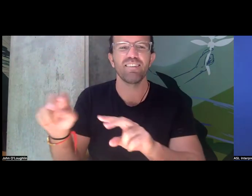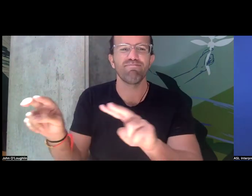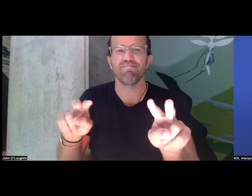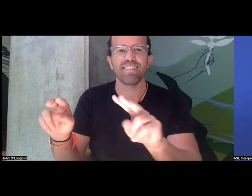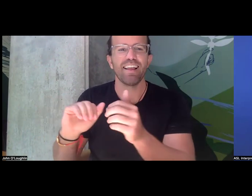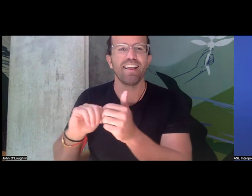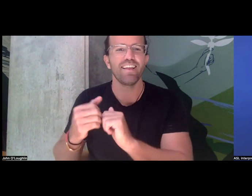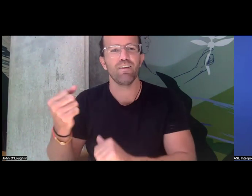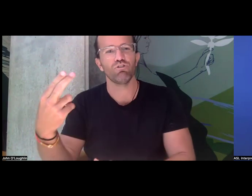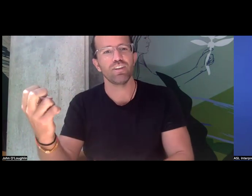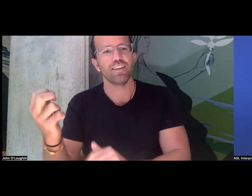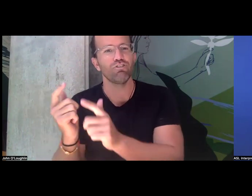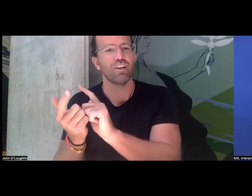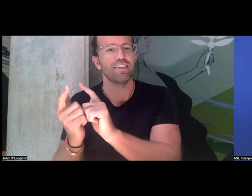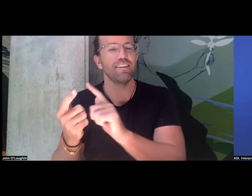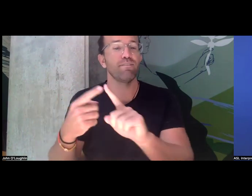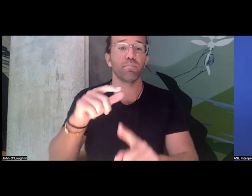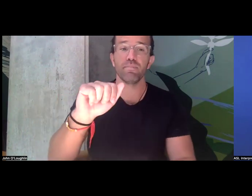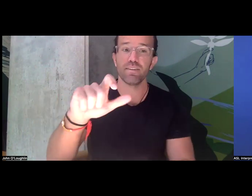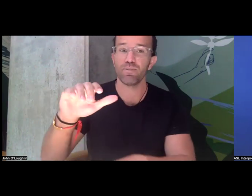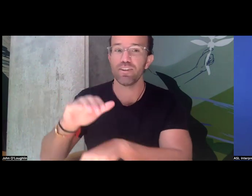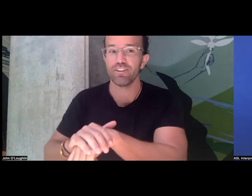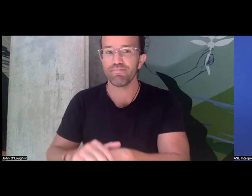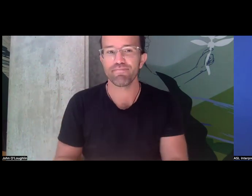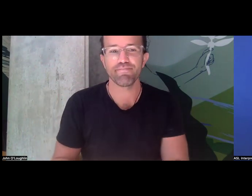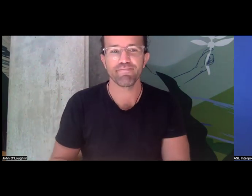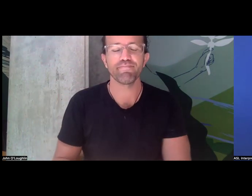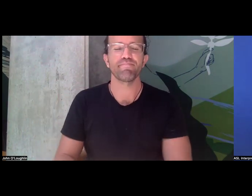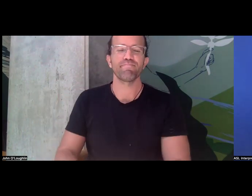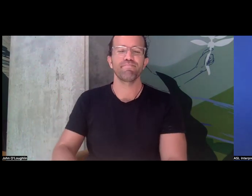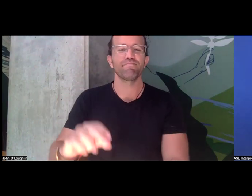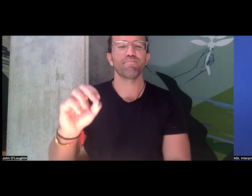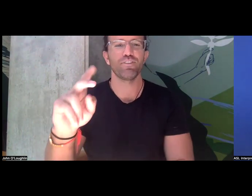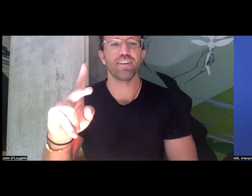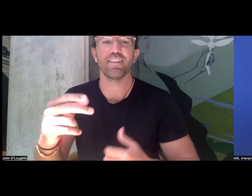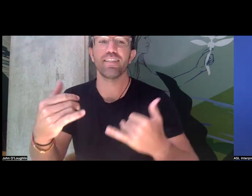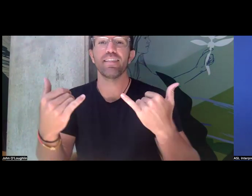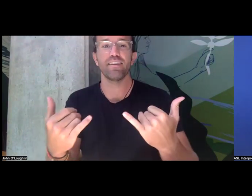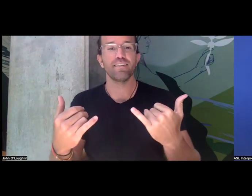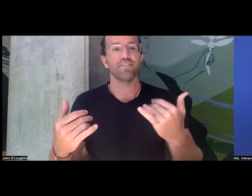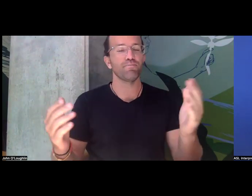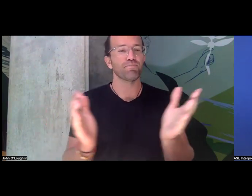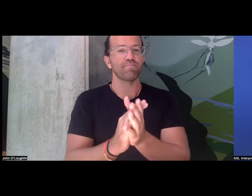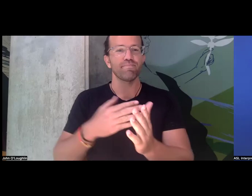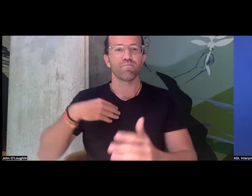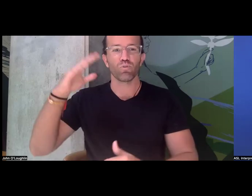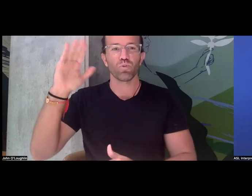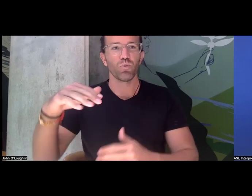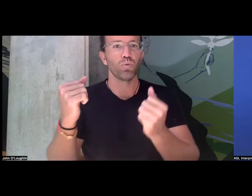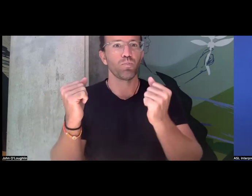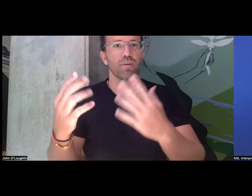And if you are a grammar nerd, you can kind of compare how she interprets and goes back and forth between the English and